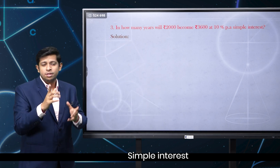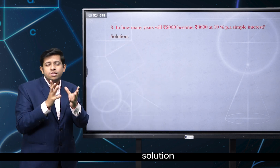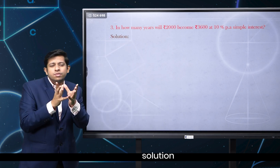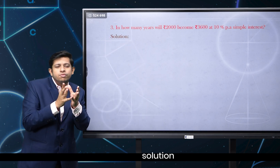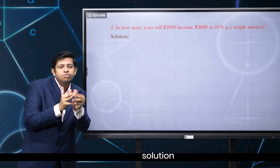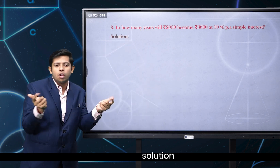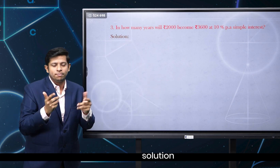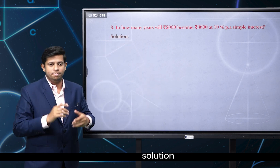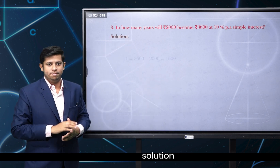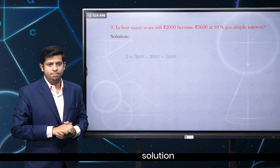Solution.